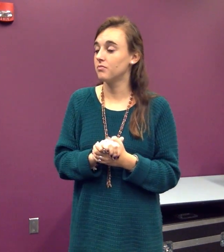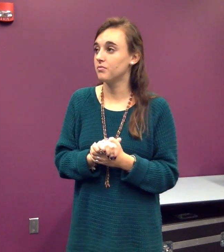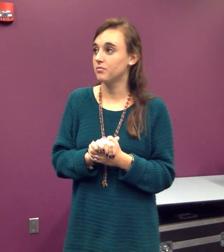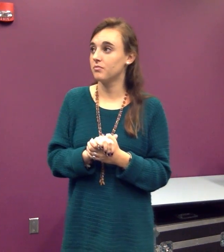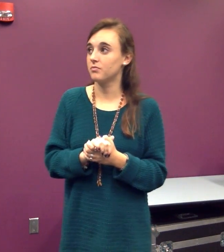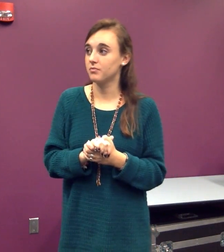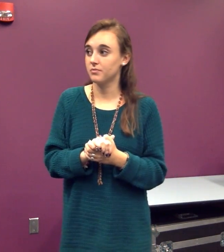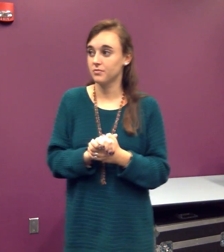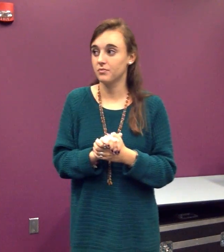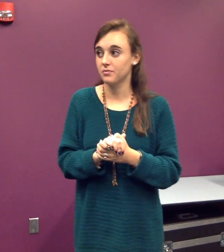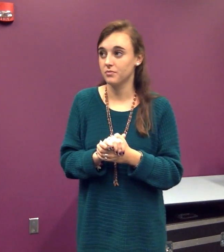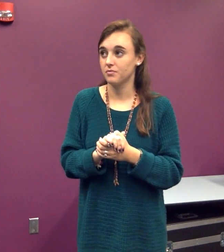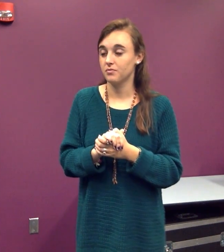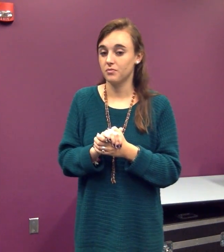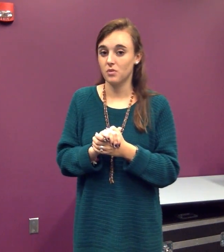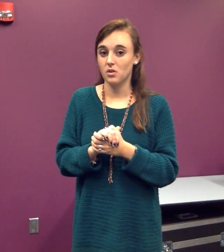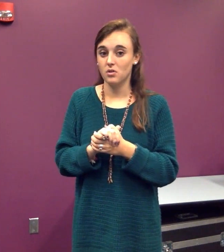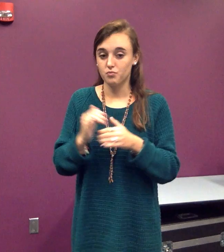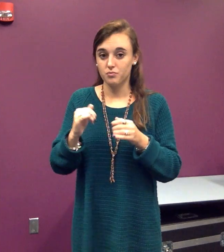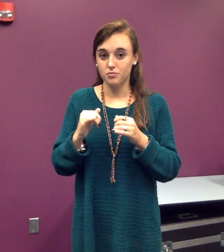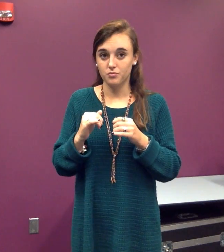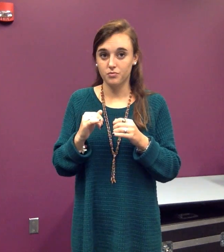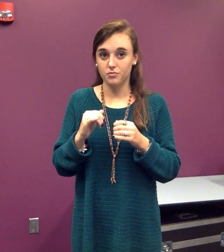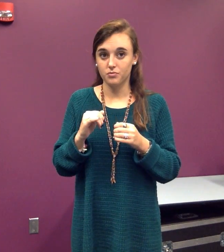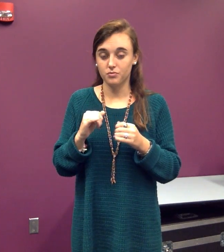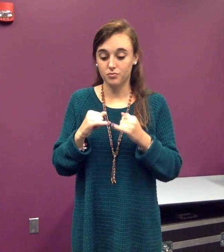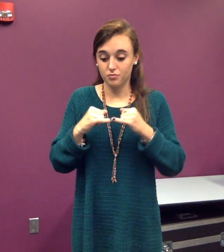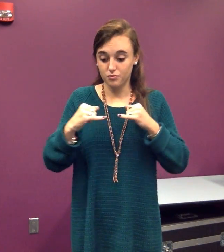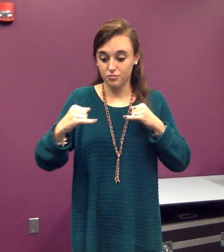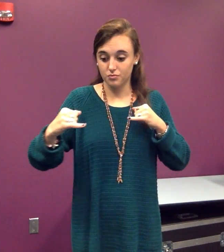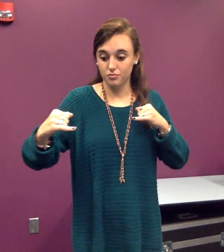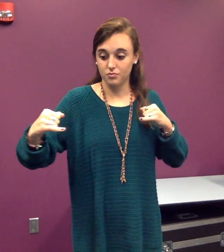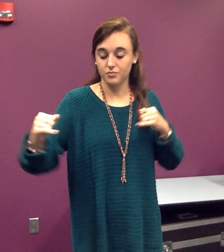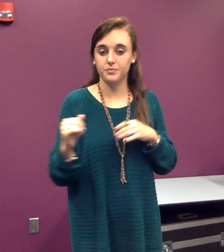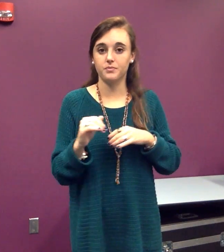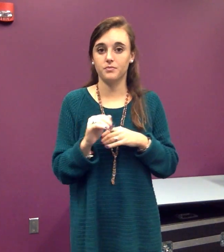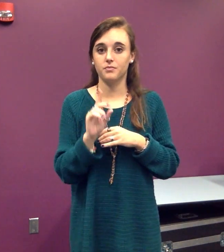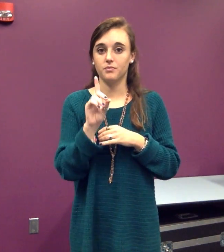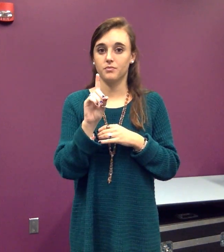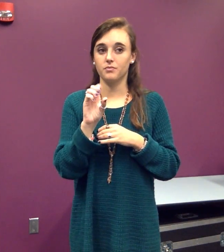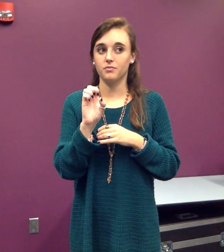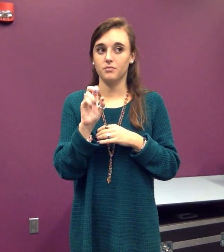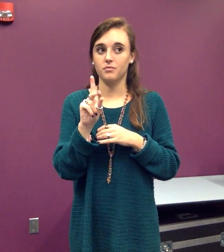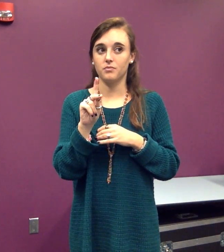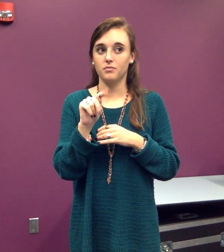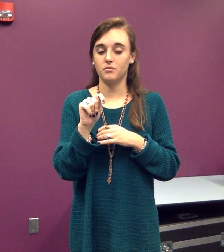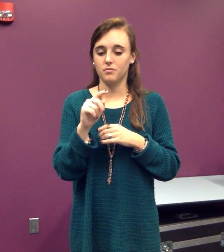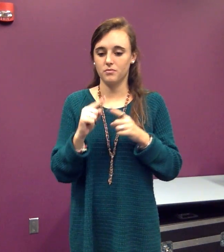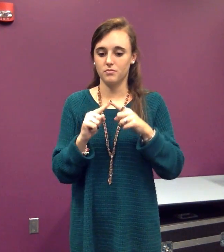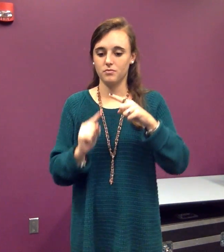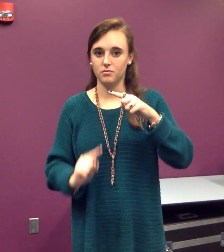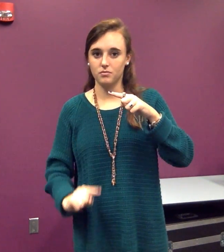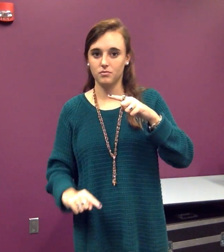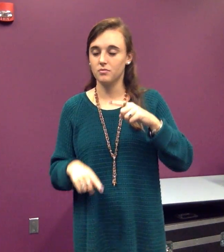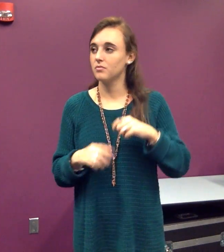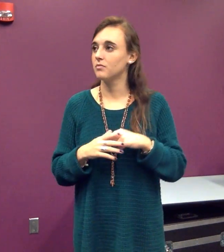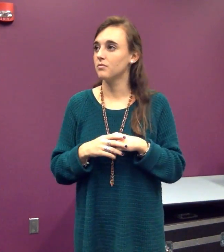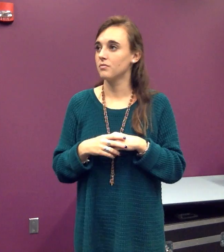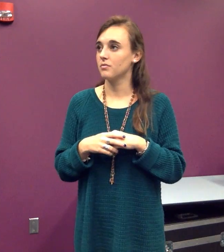depth. The height is here, the width is there, but now we need depth. So let's start on the top